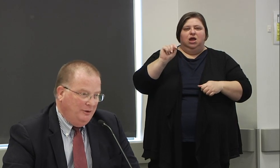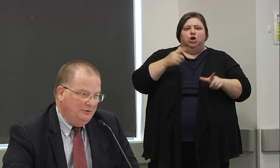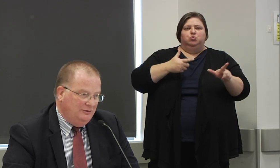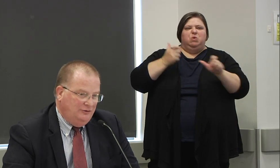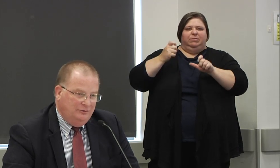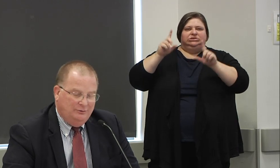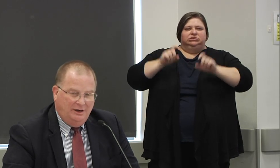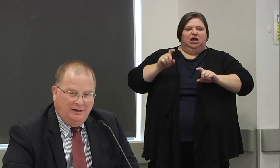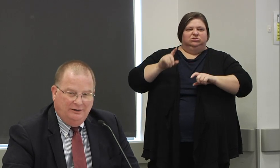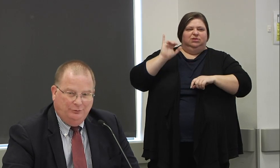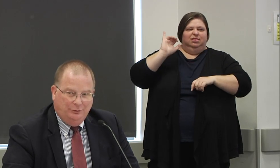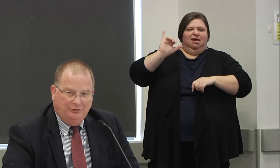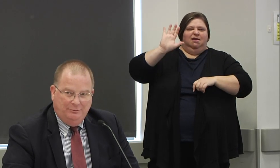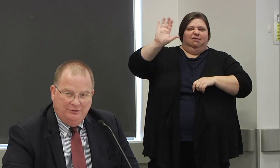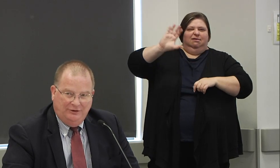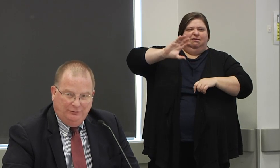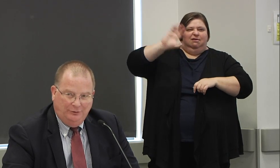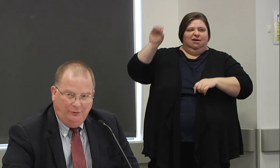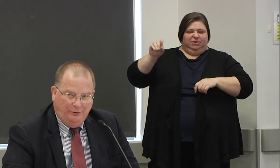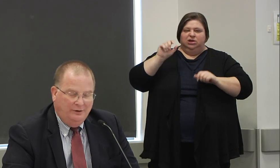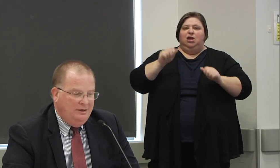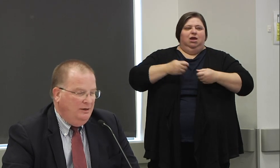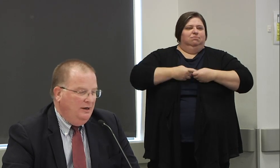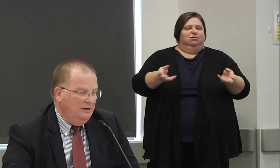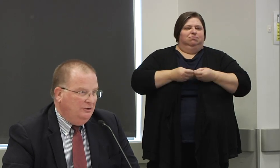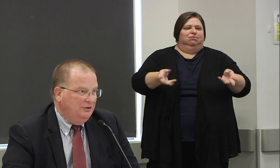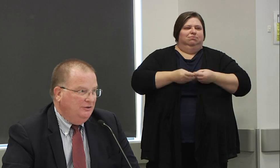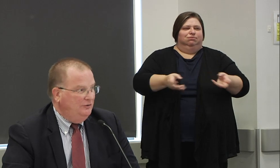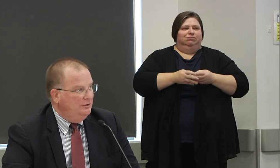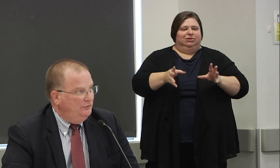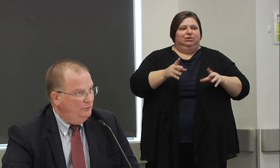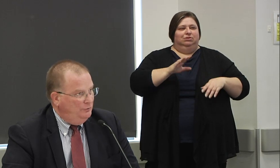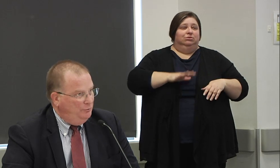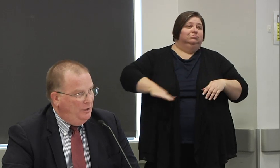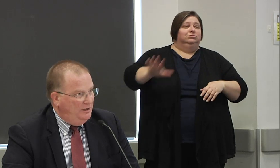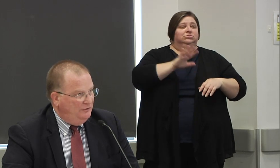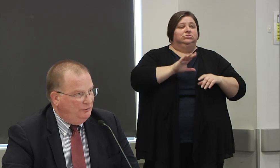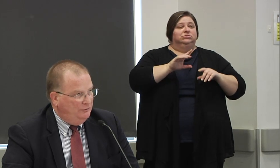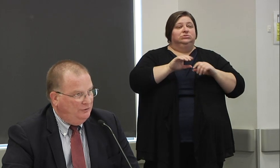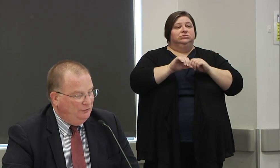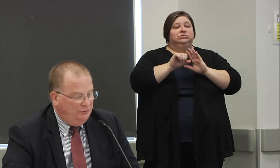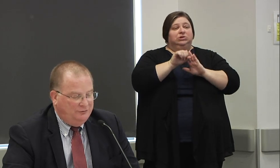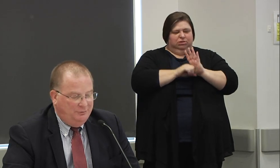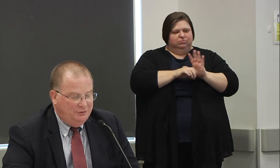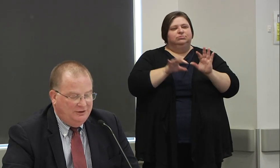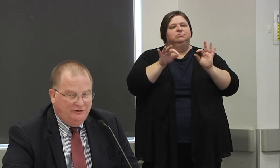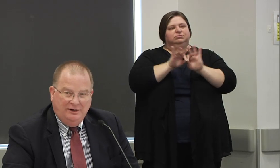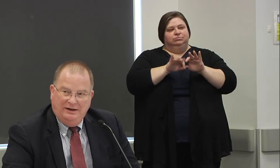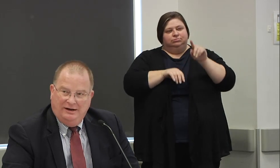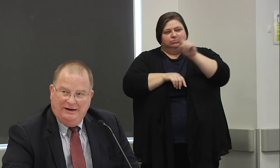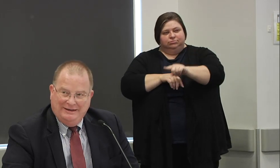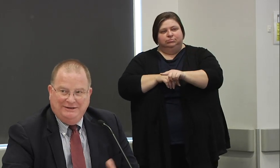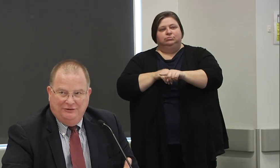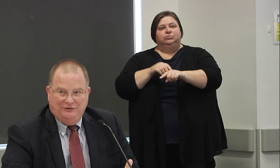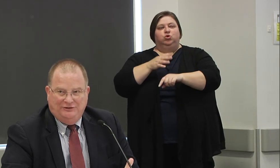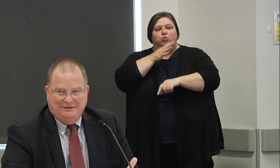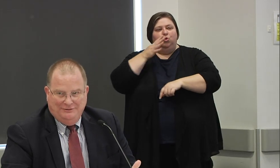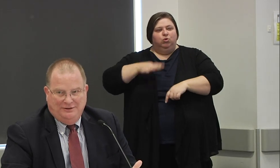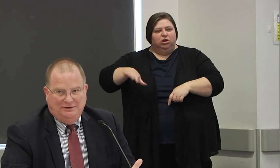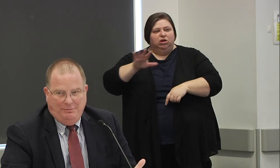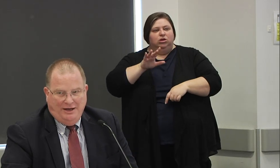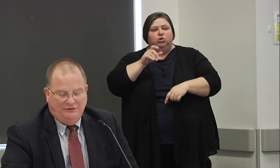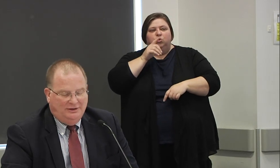primarily to rural communities or clinics and others who serve underserved communities, and that gives us